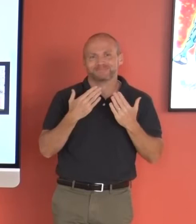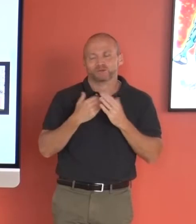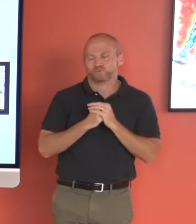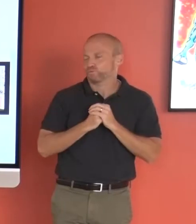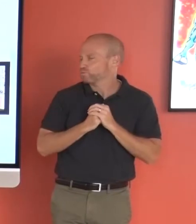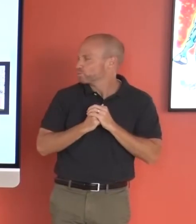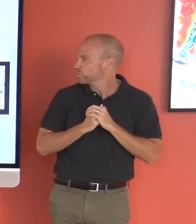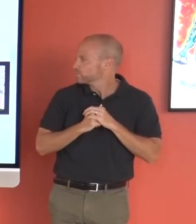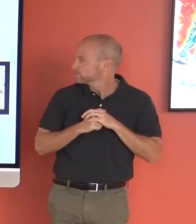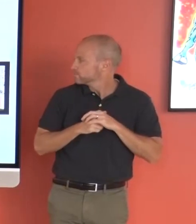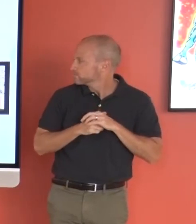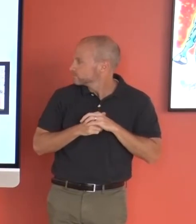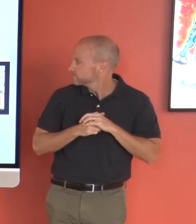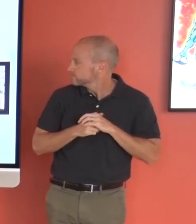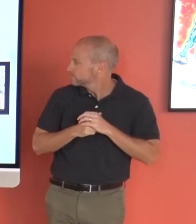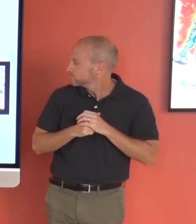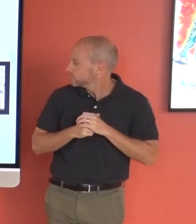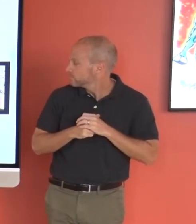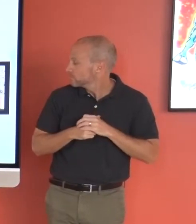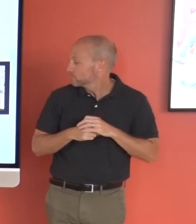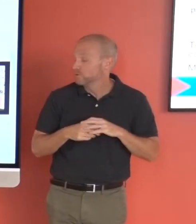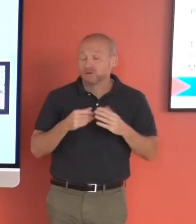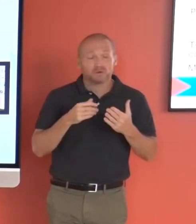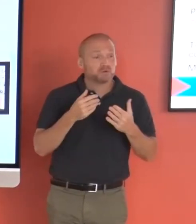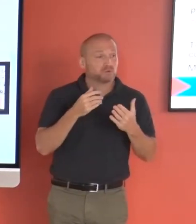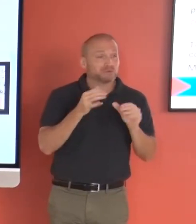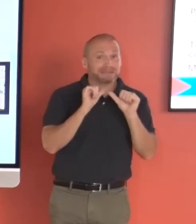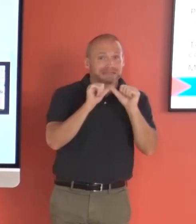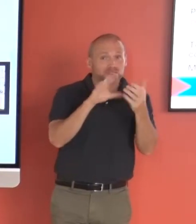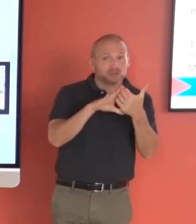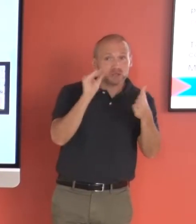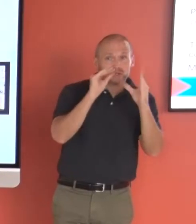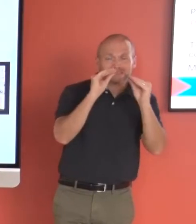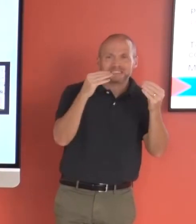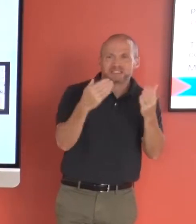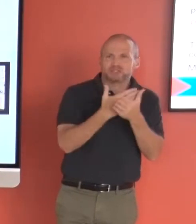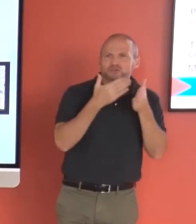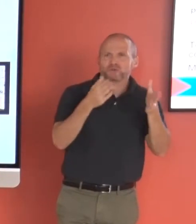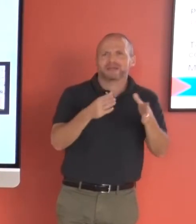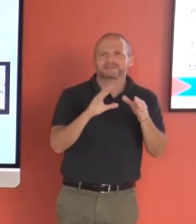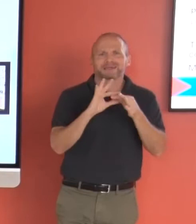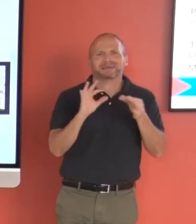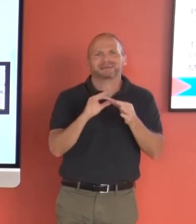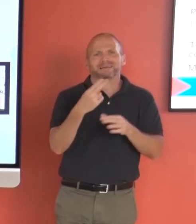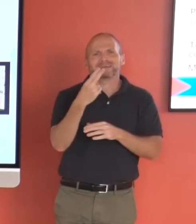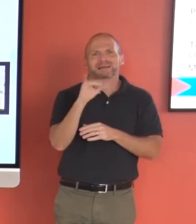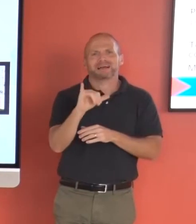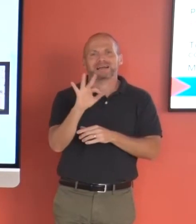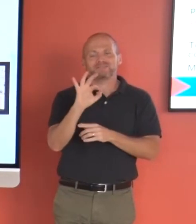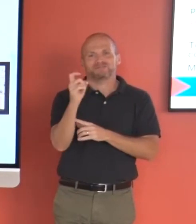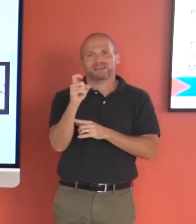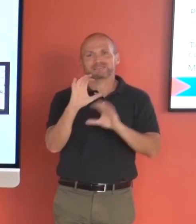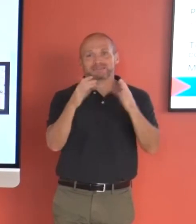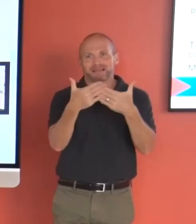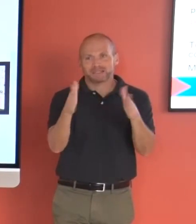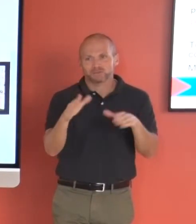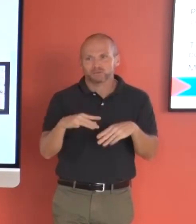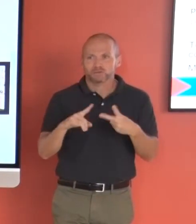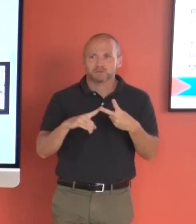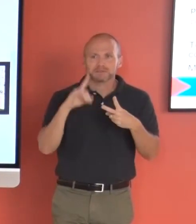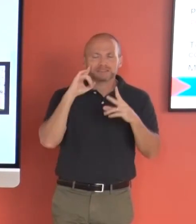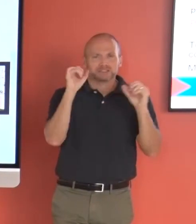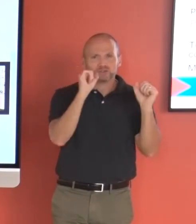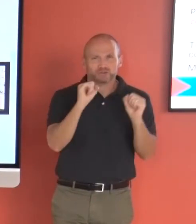So we're continuing to learn to teach in new ways. I mentioned the high-flex classrooms and the reason for them, strategic